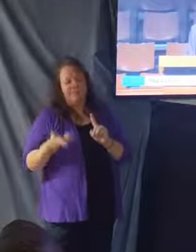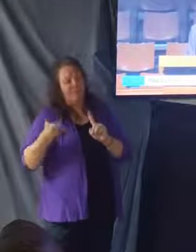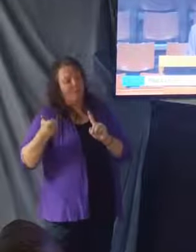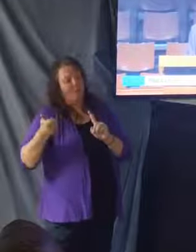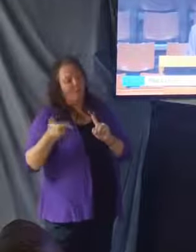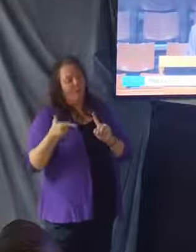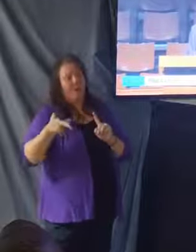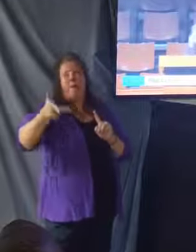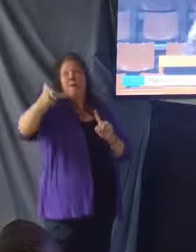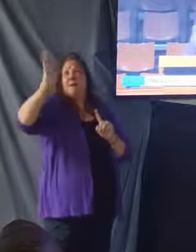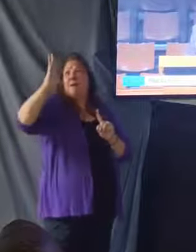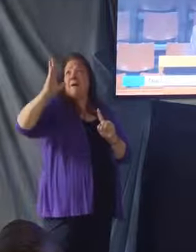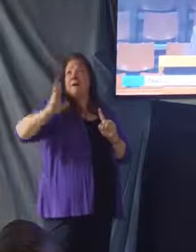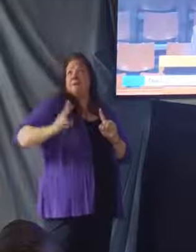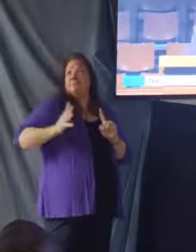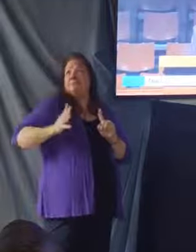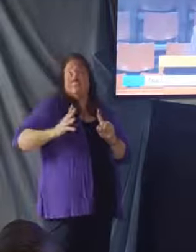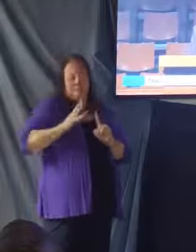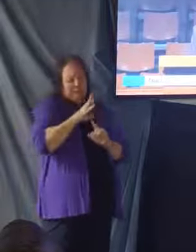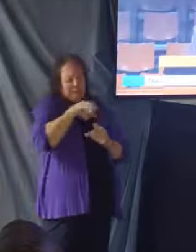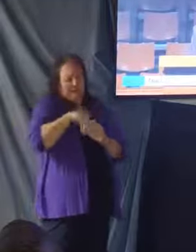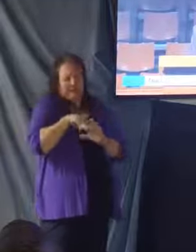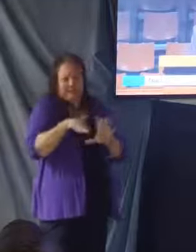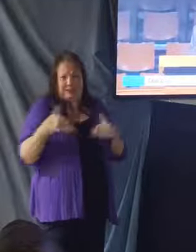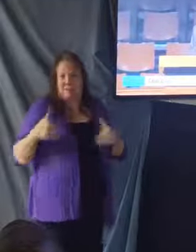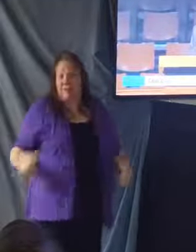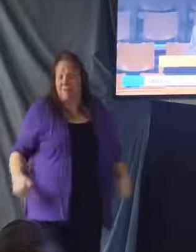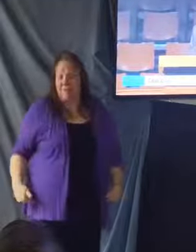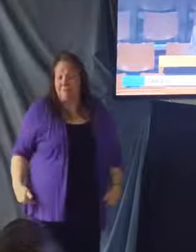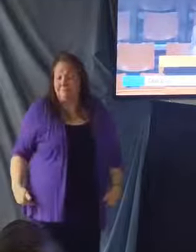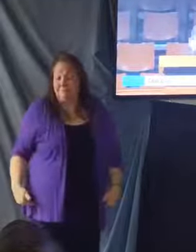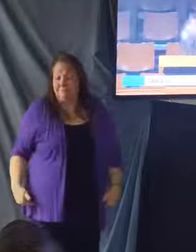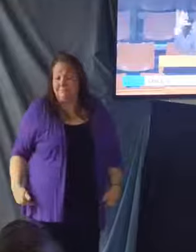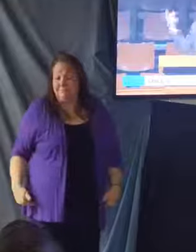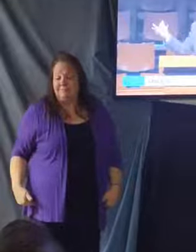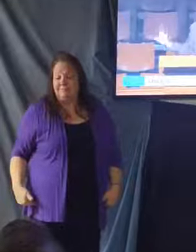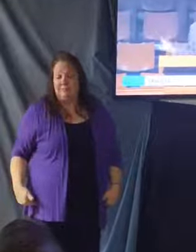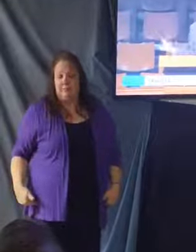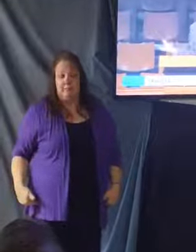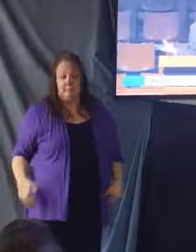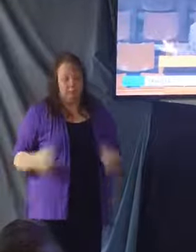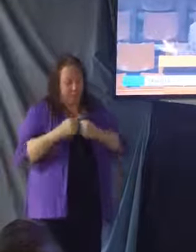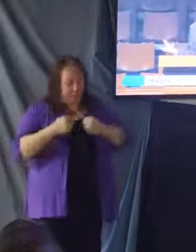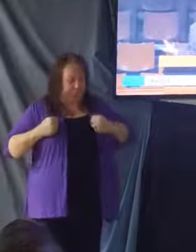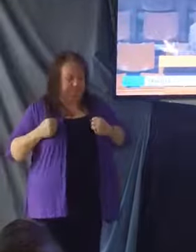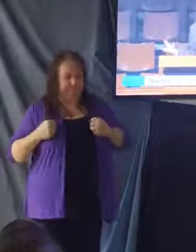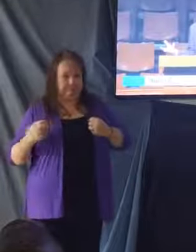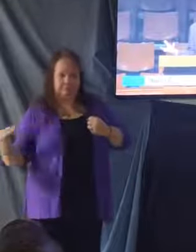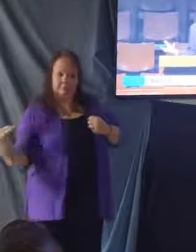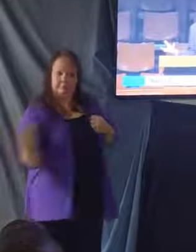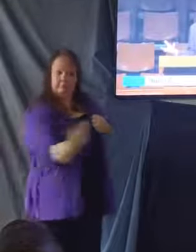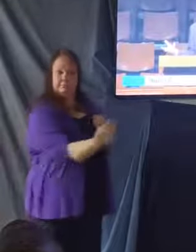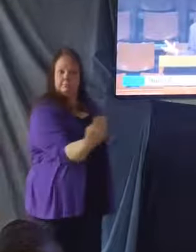the fullness of deity dwelt in him in bodily form. But it was not displayed